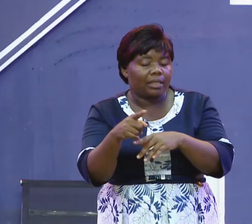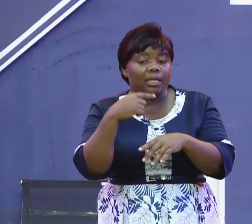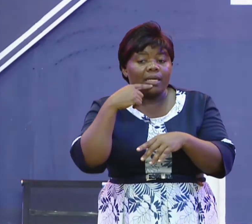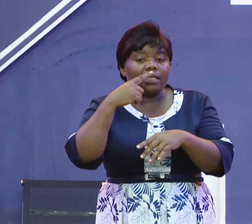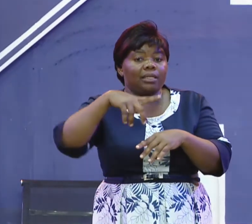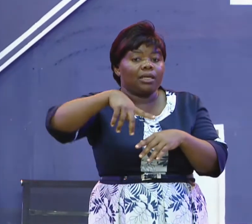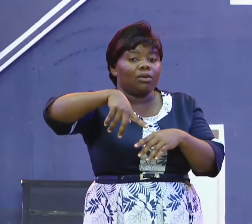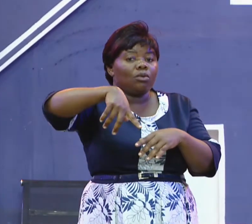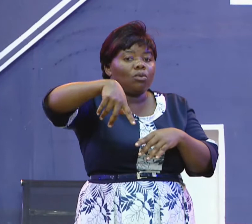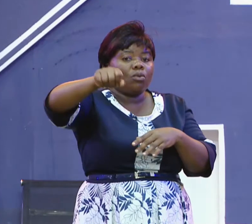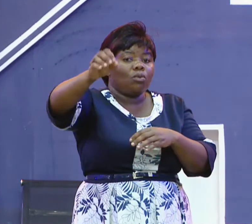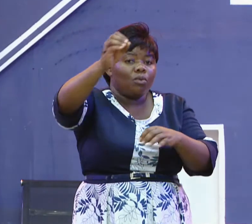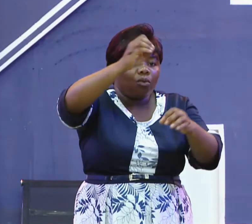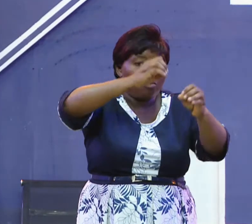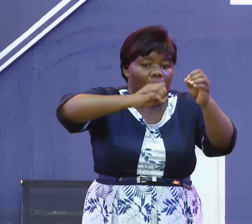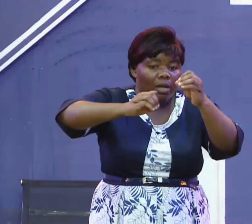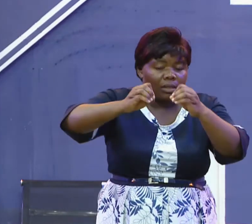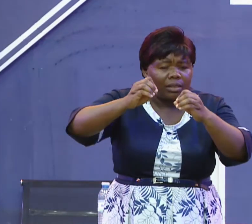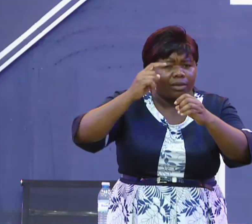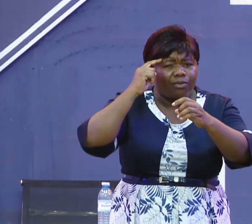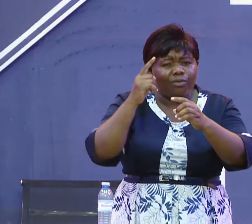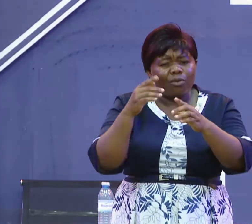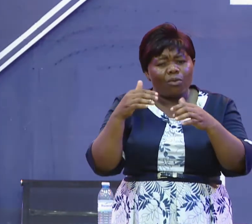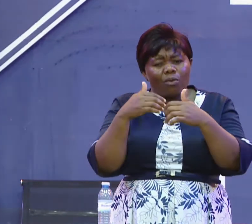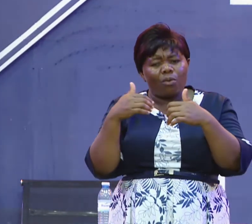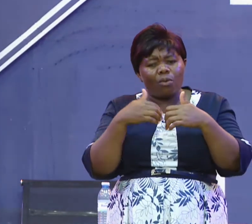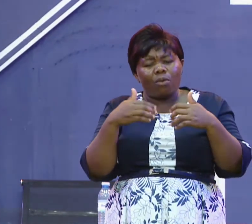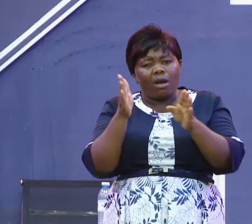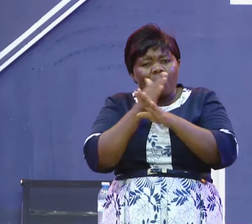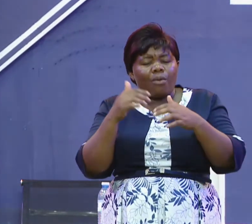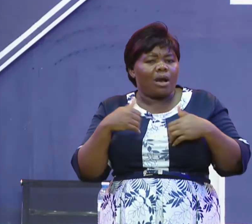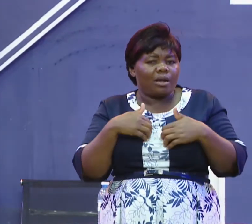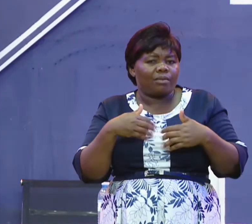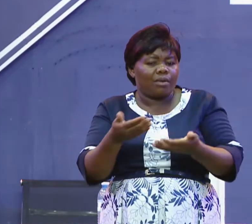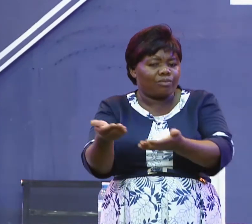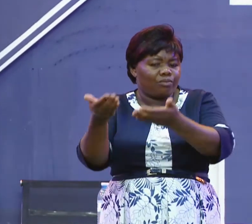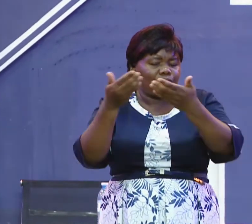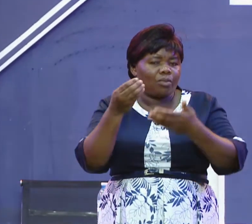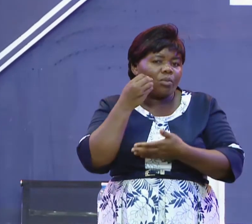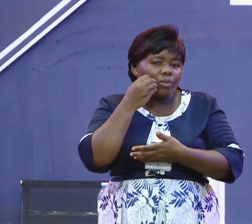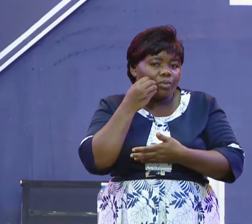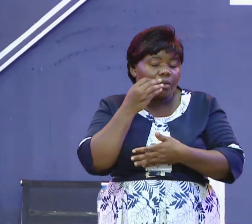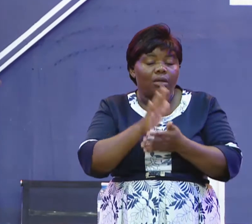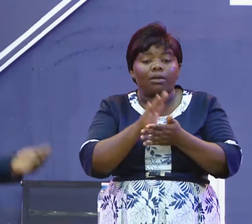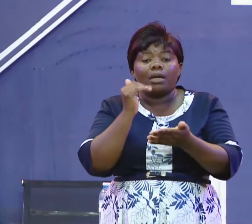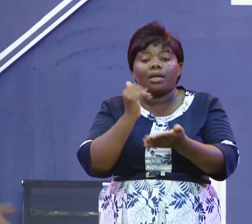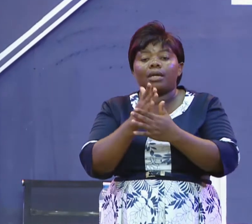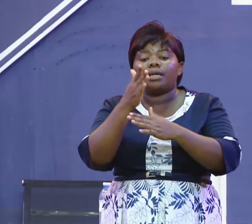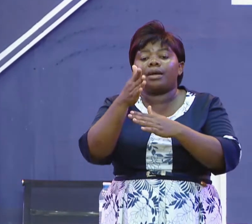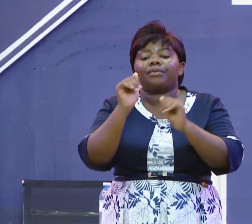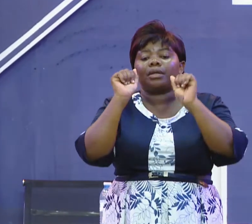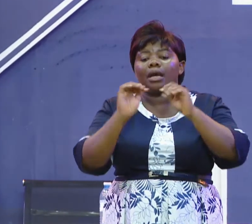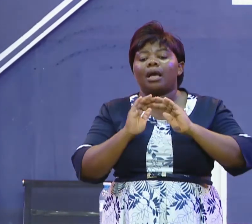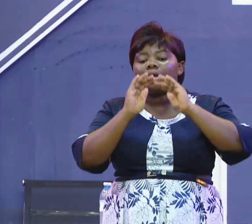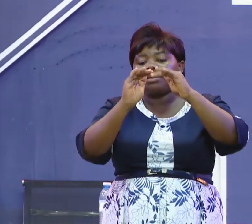gendo nonyeze ekyokulya. He told him, go and get for me what to eat. Asobolo muwa omukisa. That